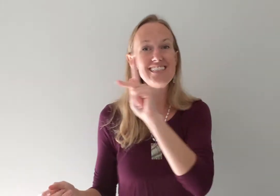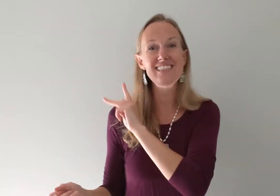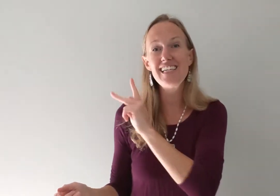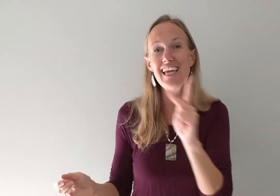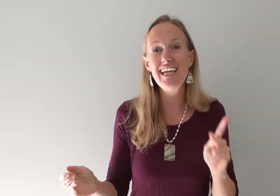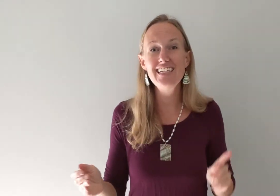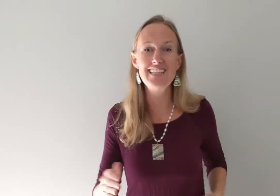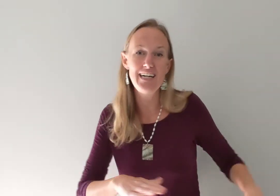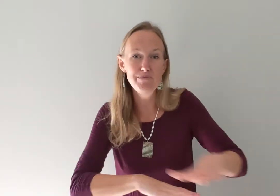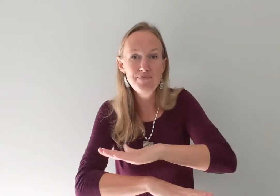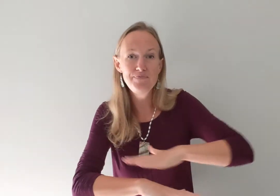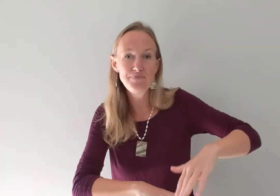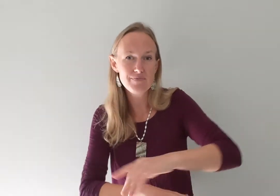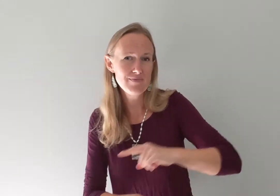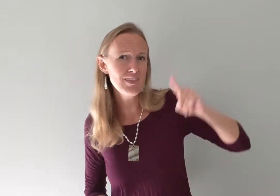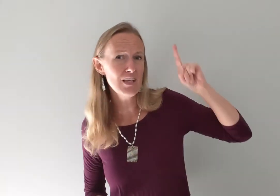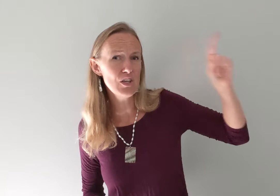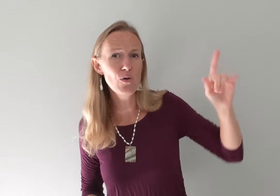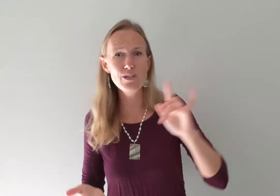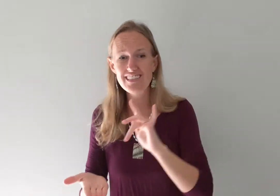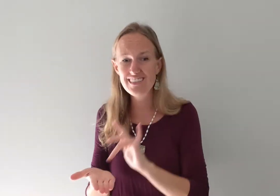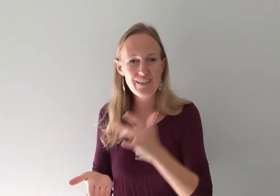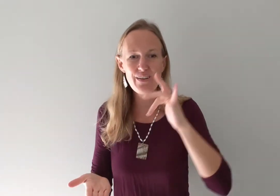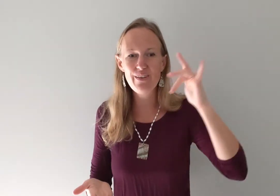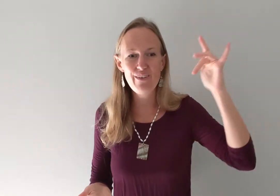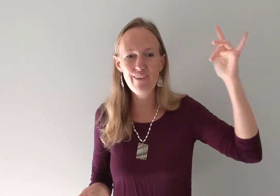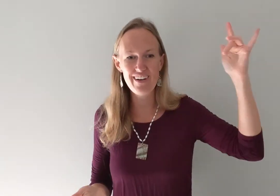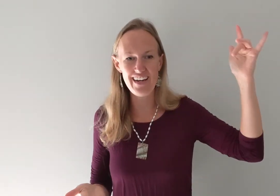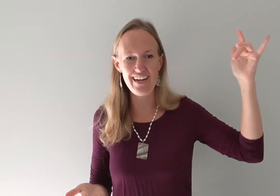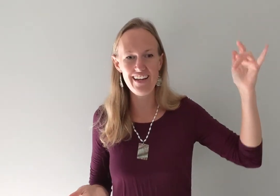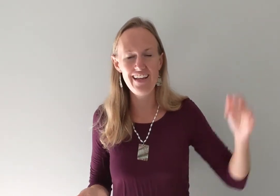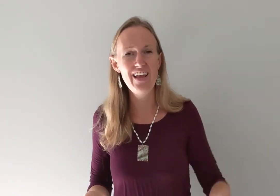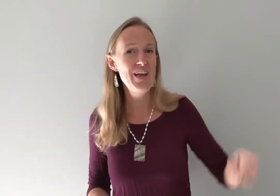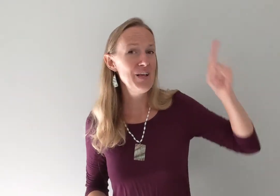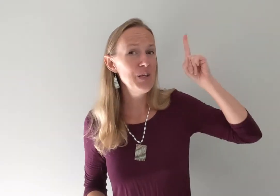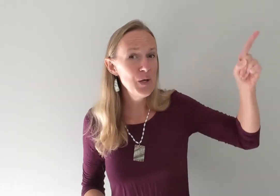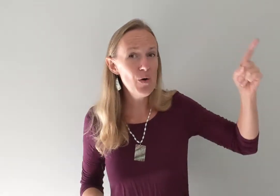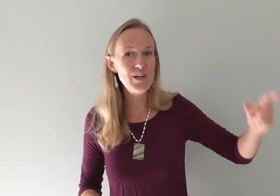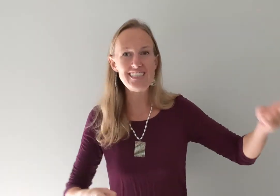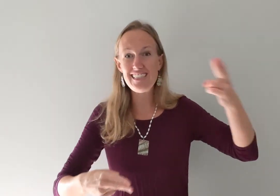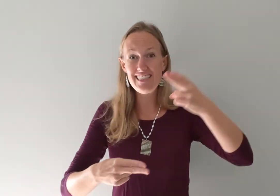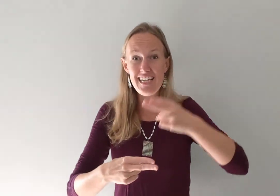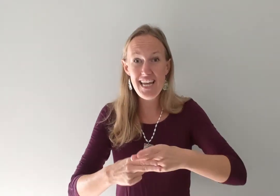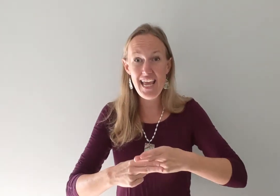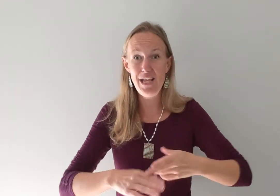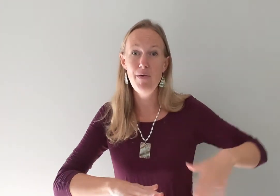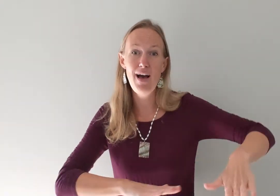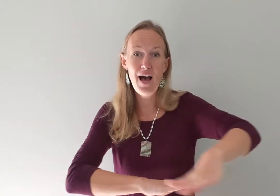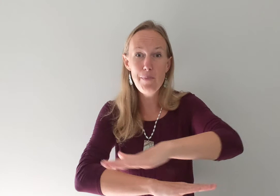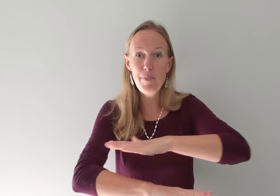the kingdom. Yours is the glory. Yours is the name